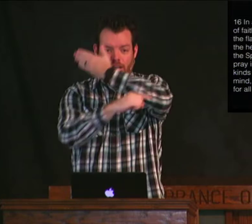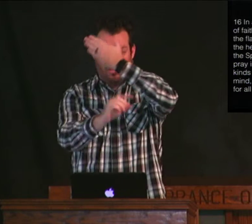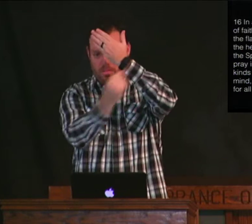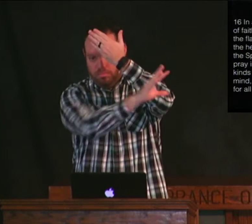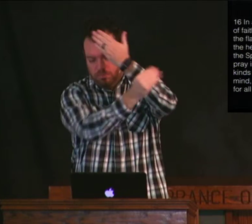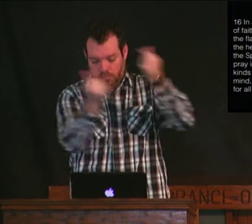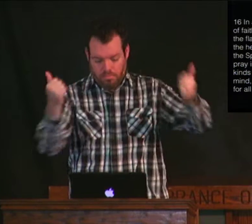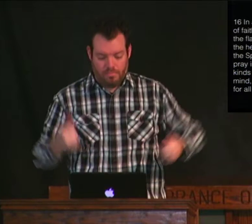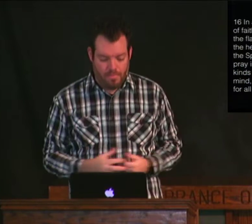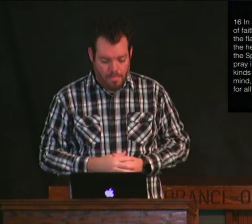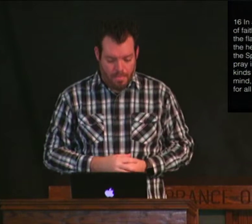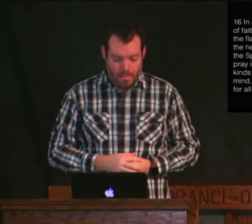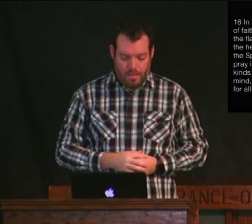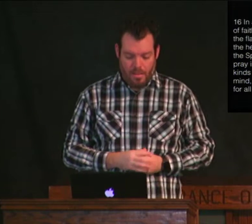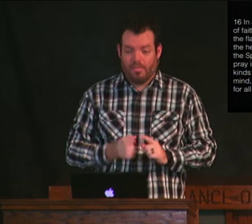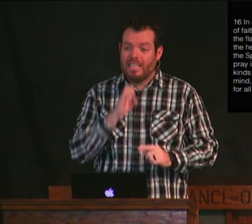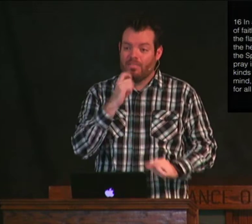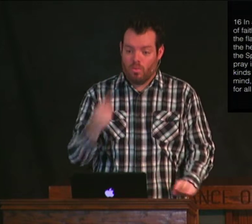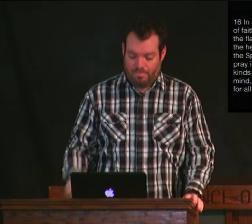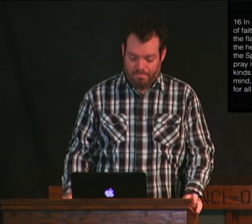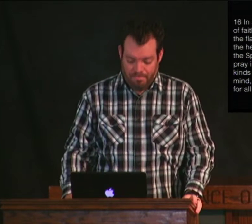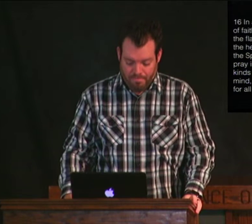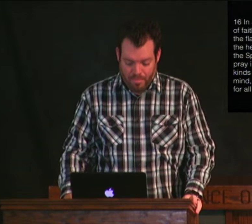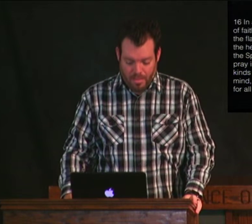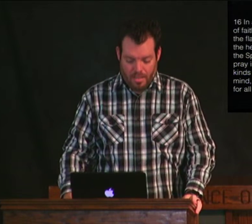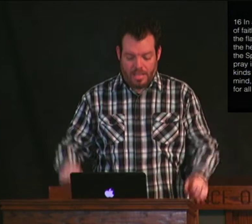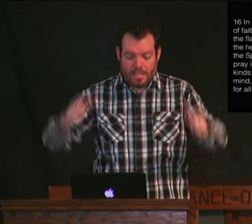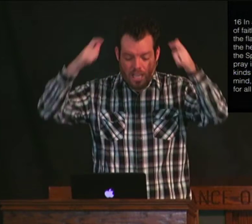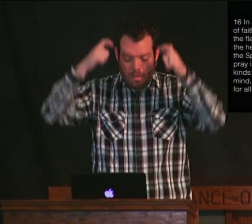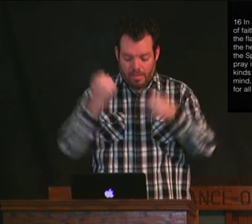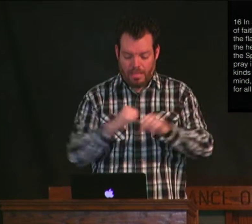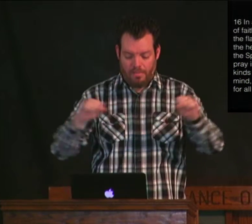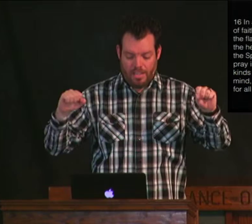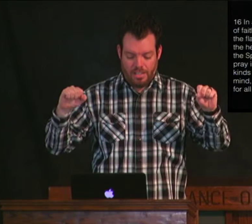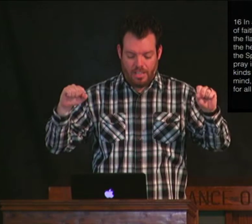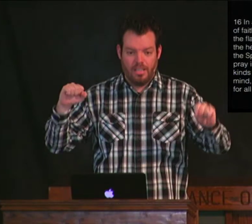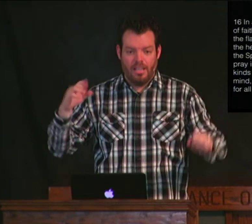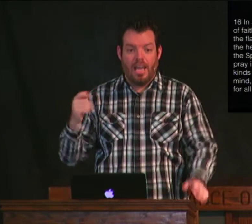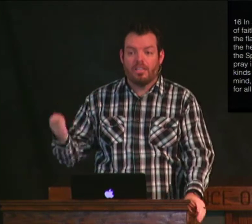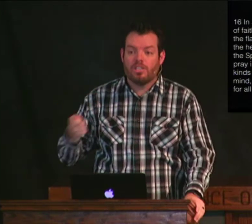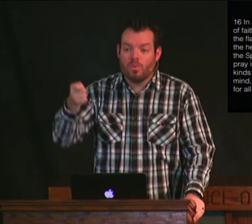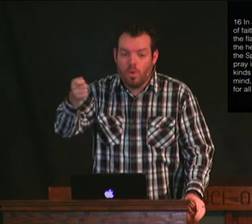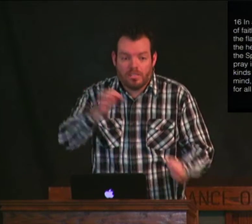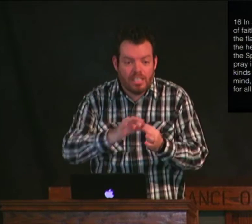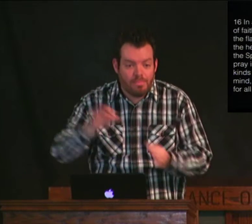arrows of the evil one. Take the helmet of salvation and the sword of the